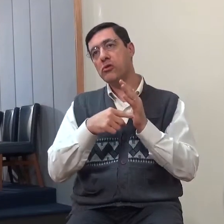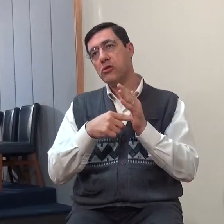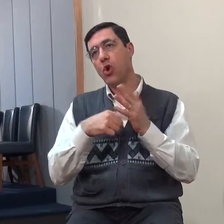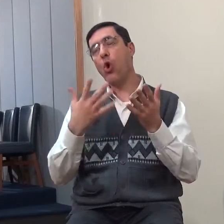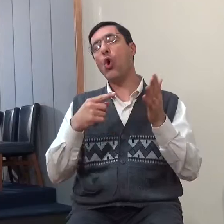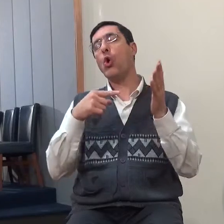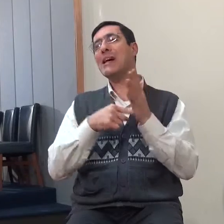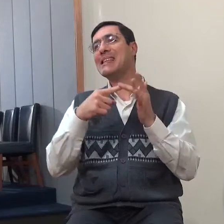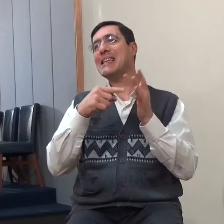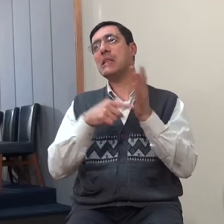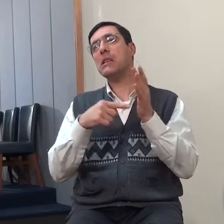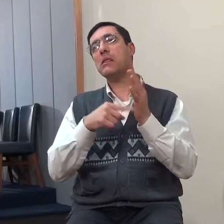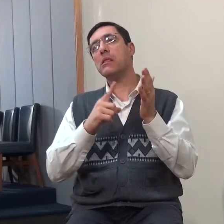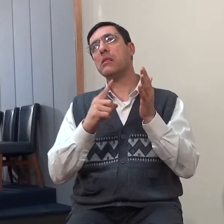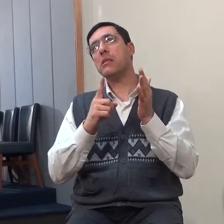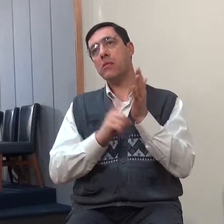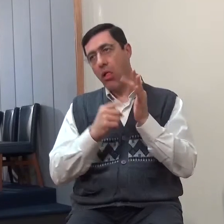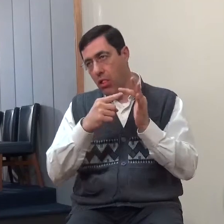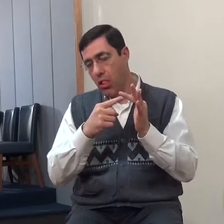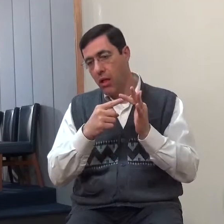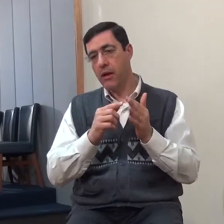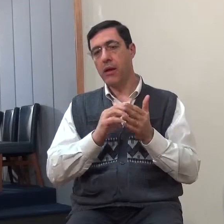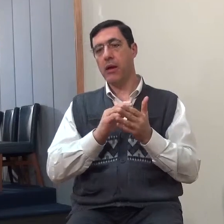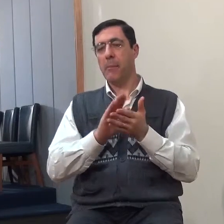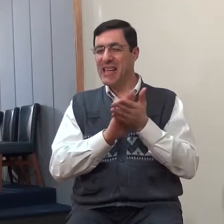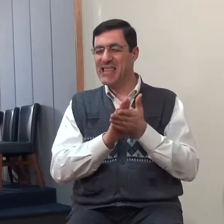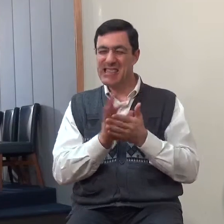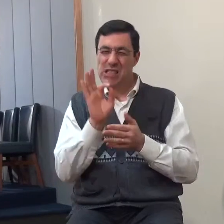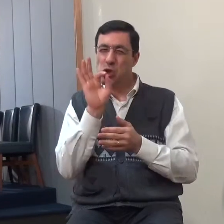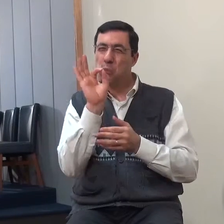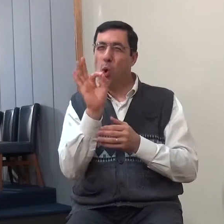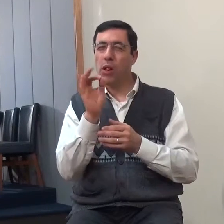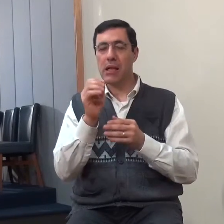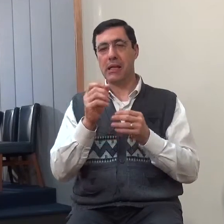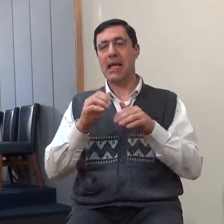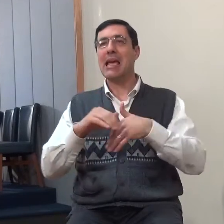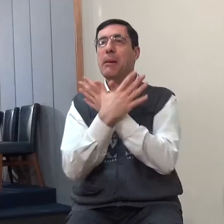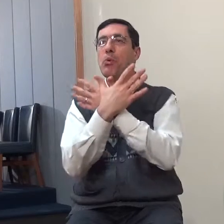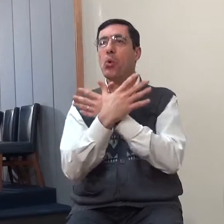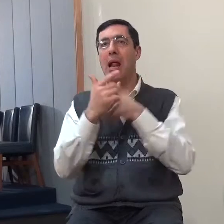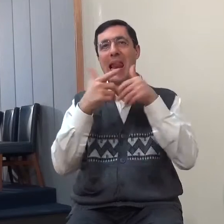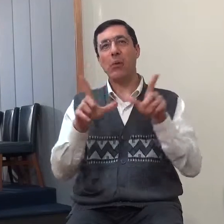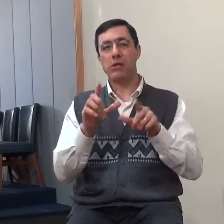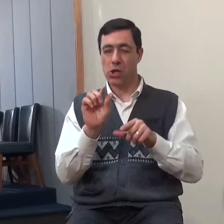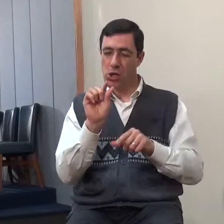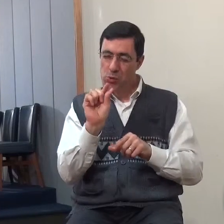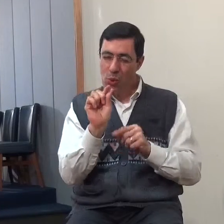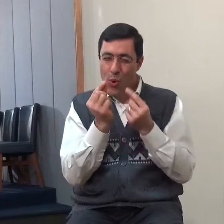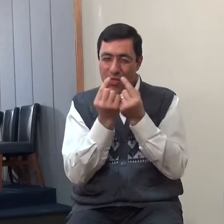writing, and not one tiny part of the written, published moral law of God in the